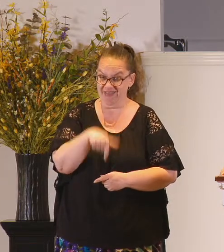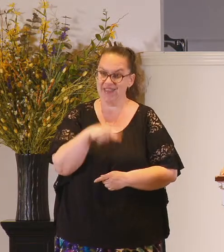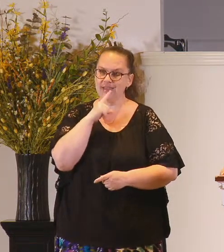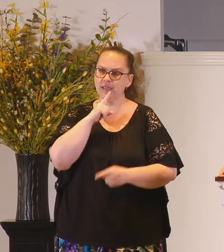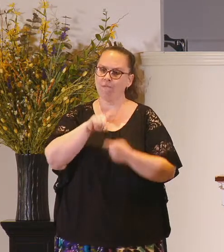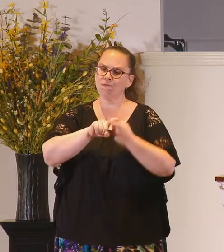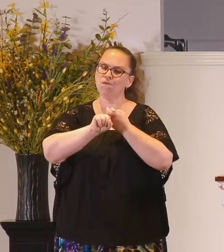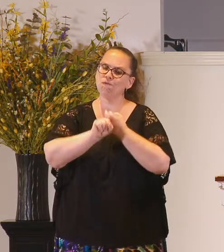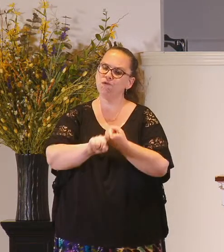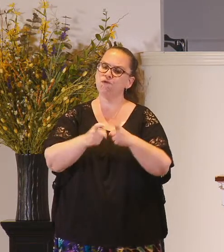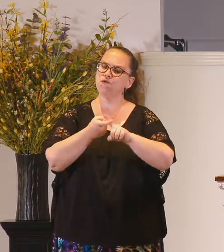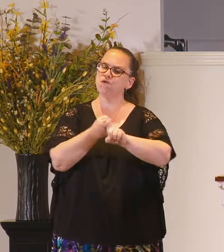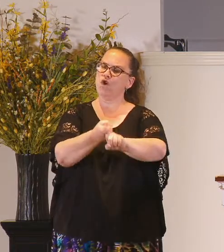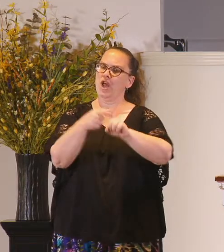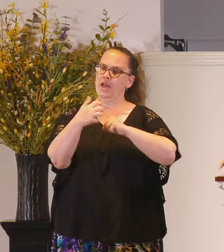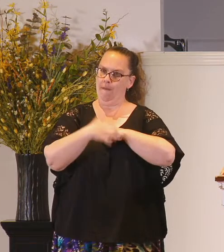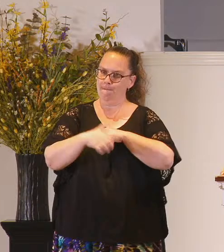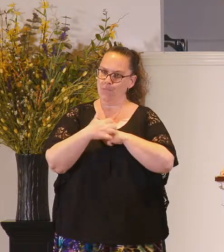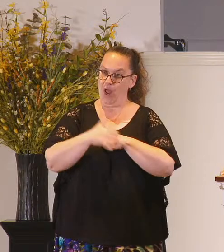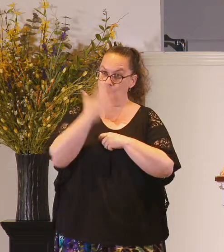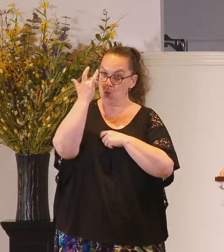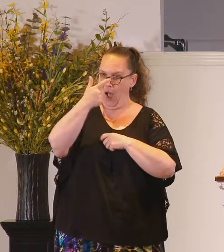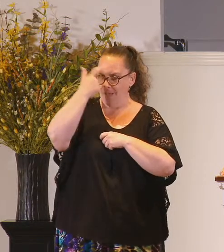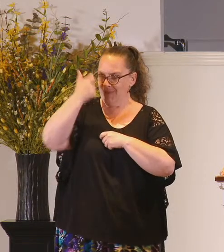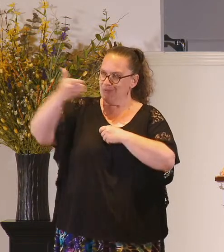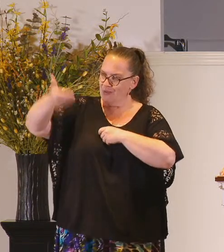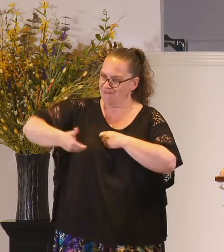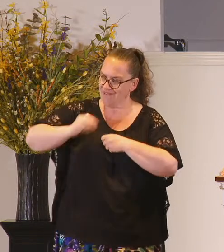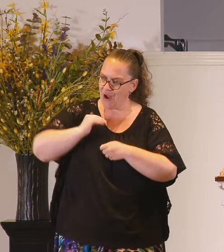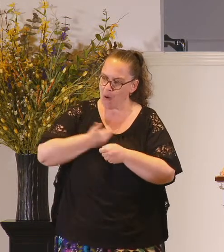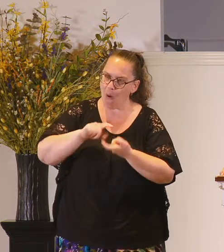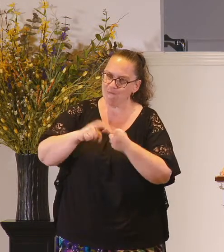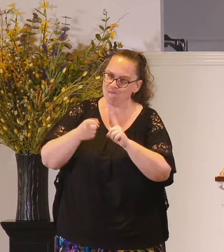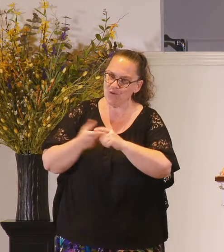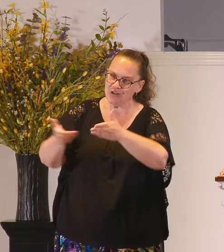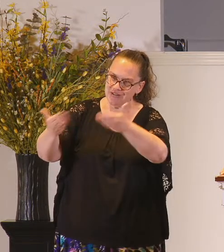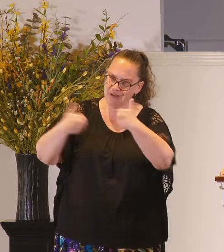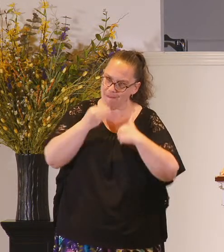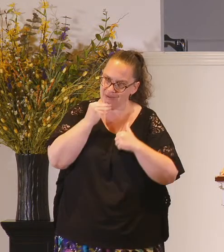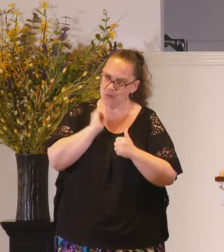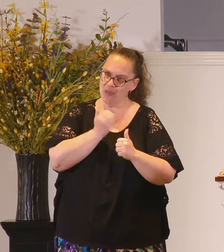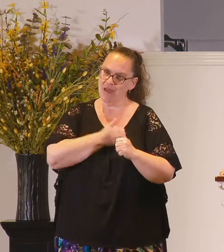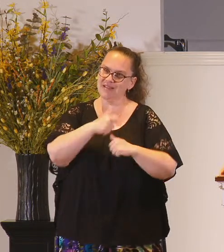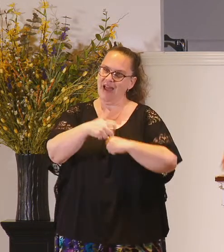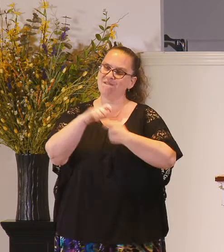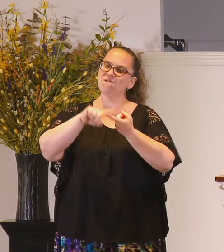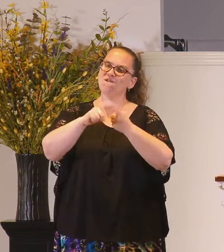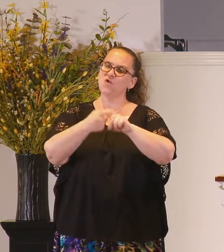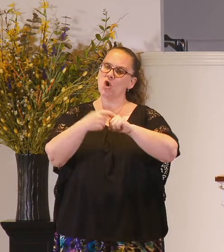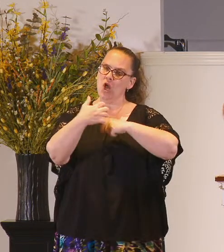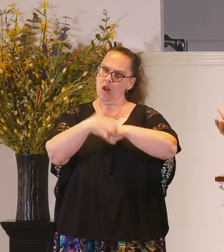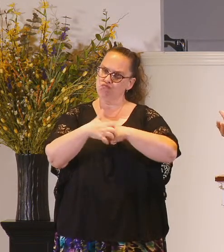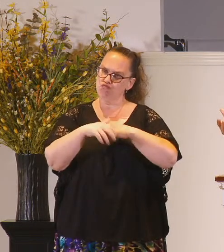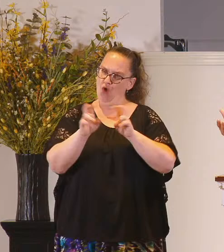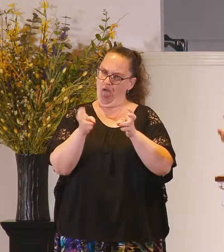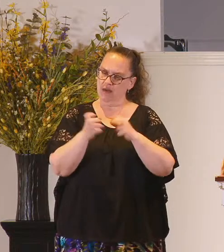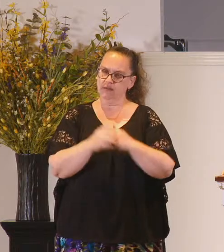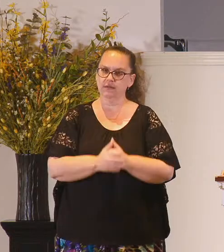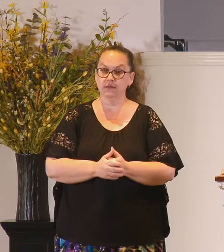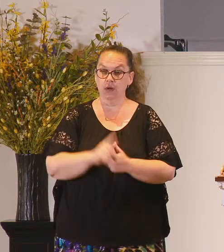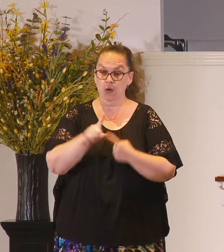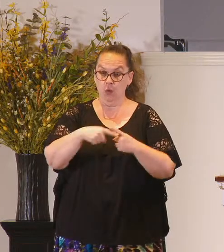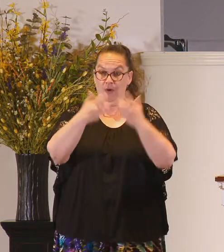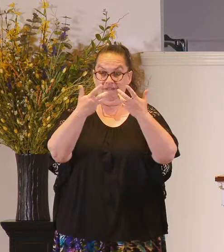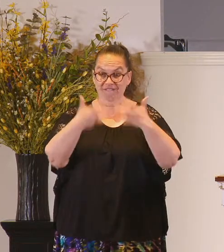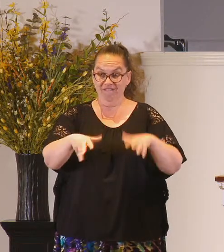friendship bread because we're having our friends here for supper. And then at the end of the